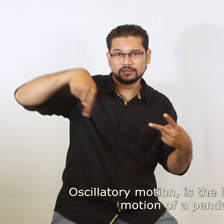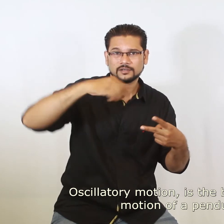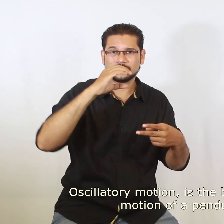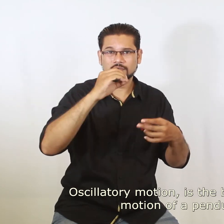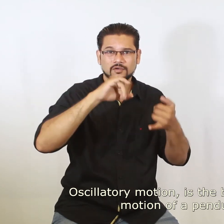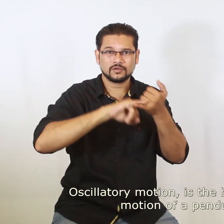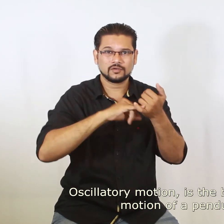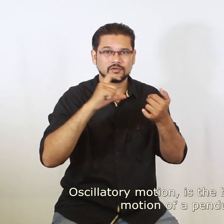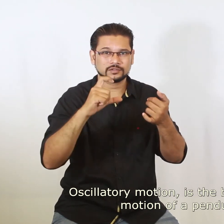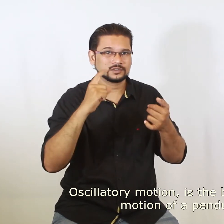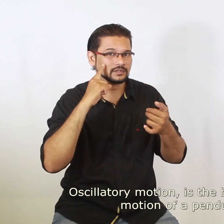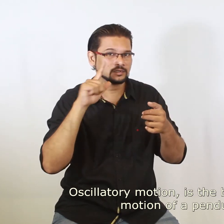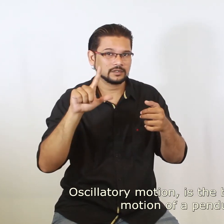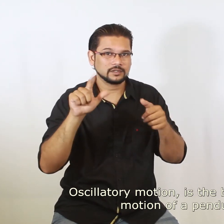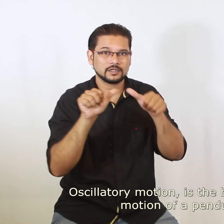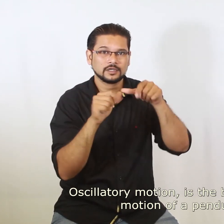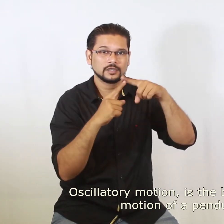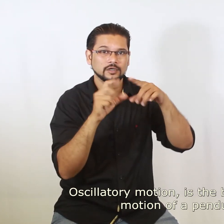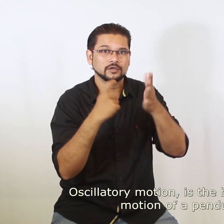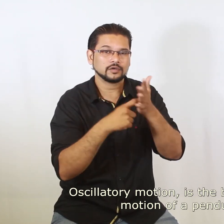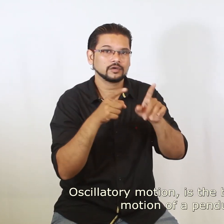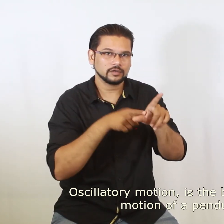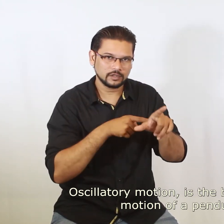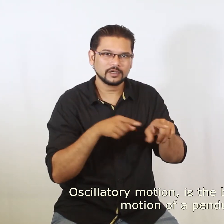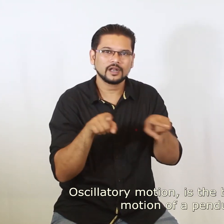Oscillatory motion is the back and forth motion of a pendulum,